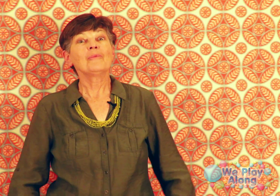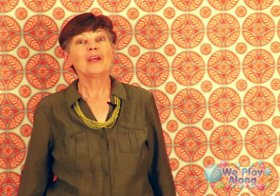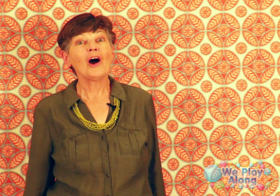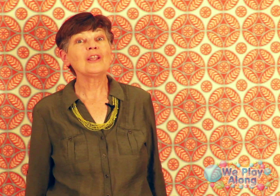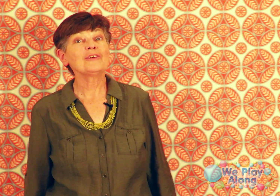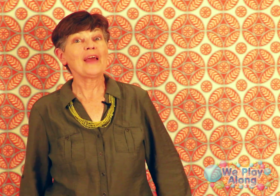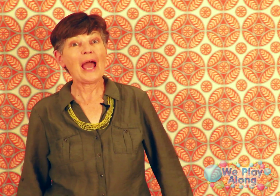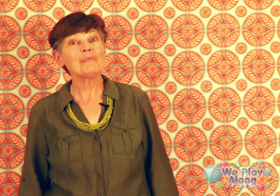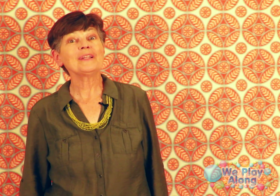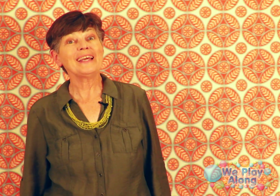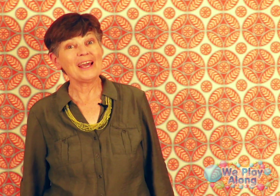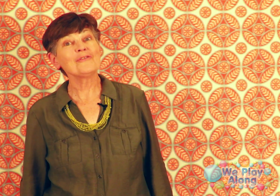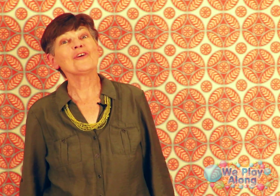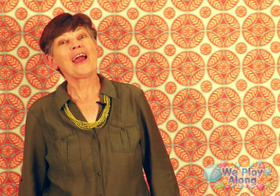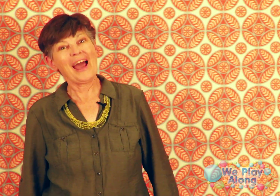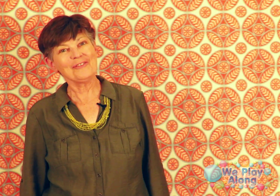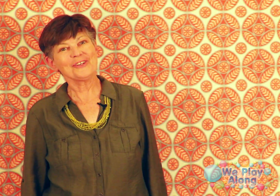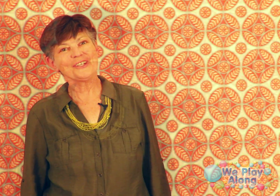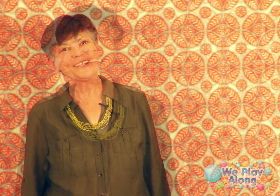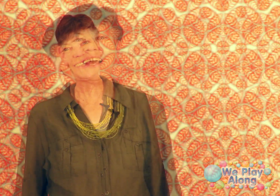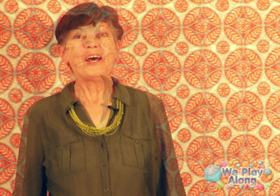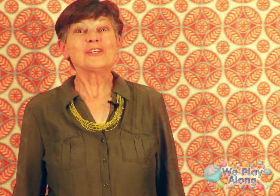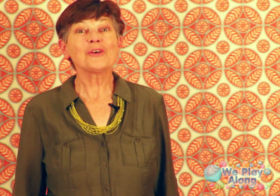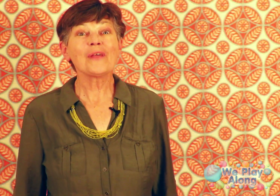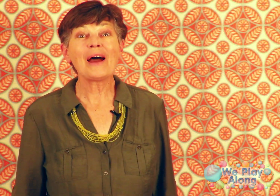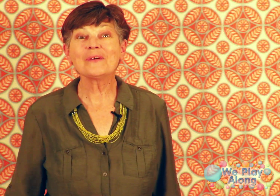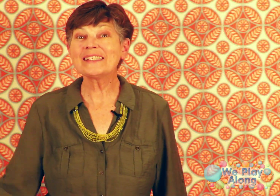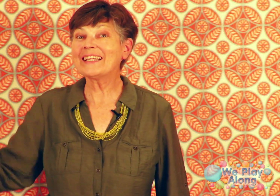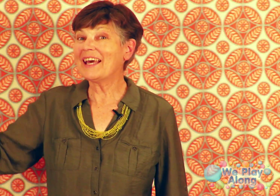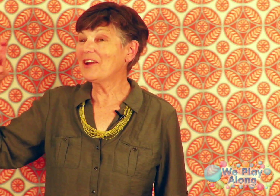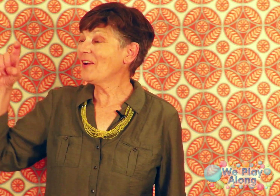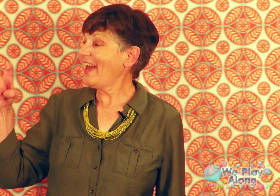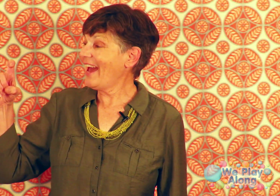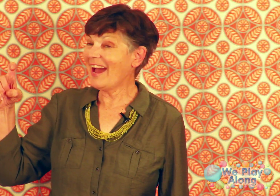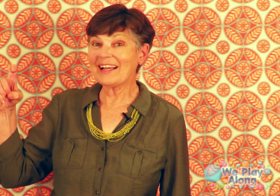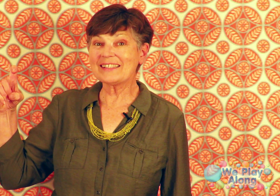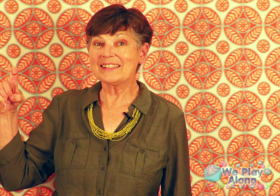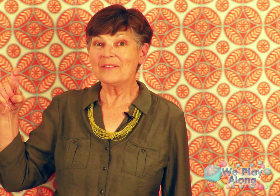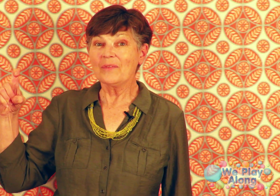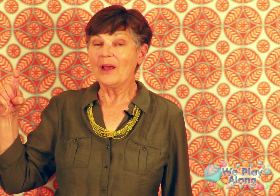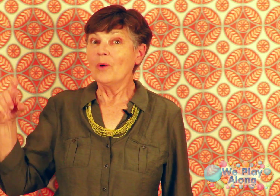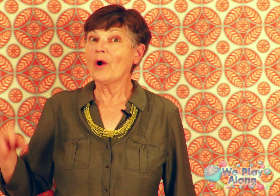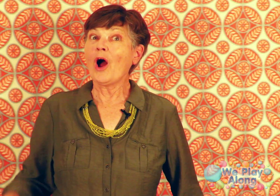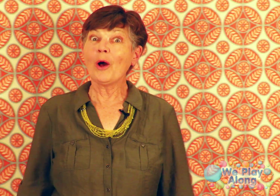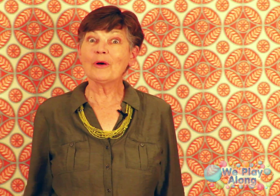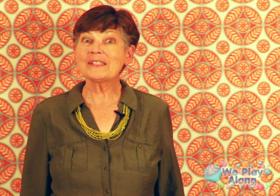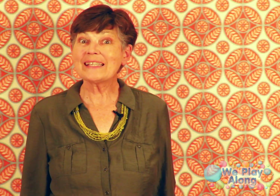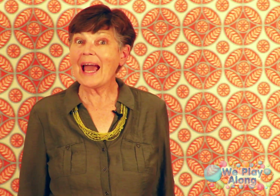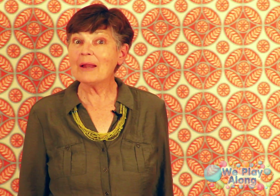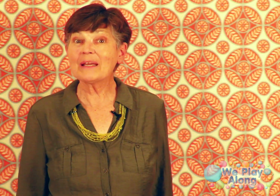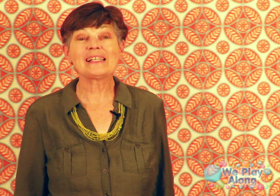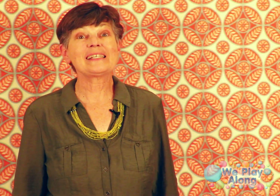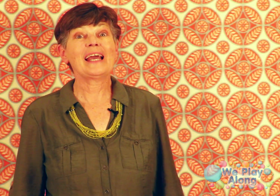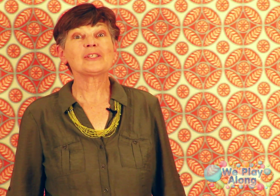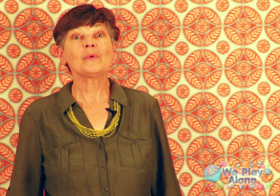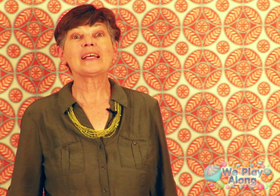And we all lived happily ever after. So that was the letter X. We're almost done because next week is